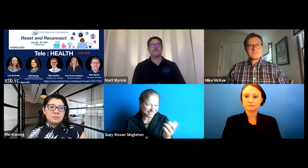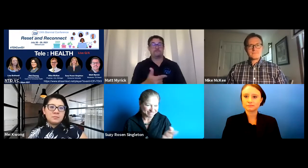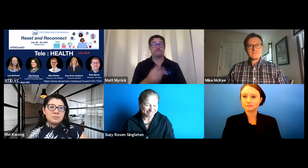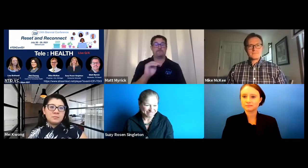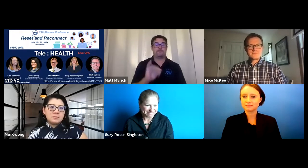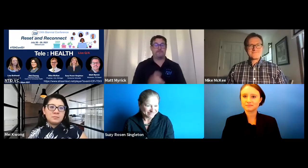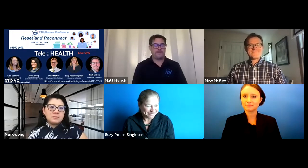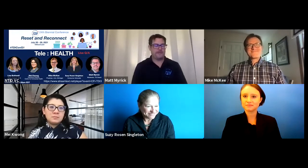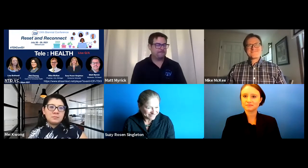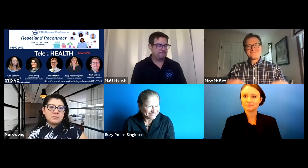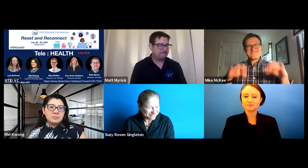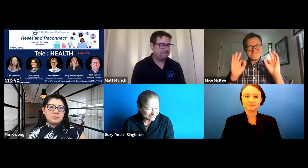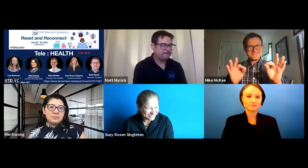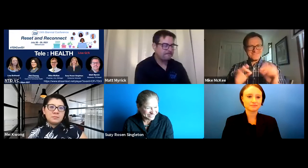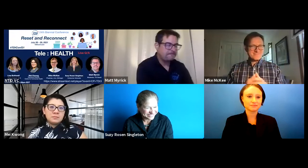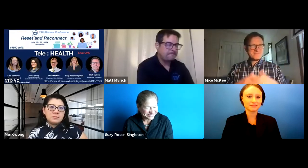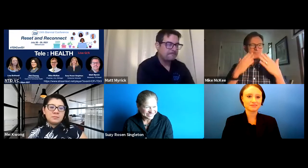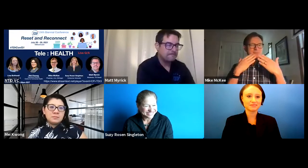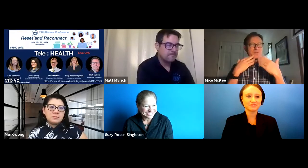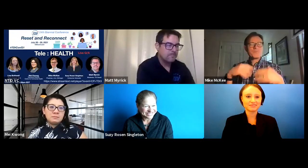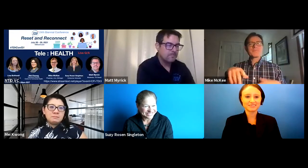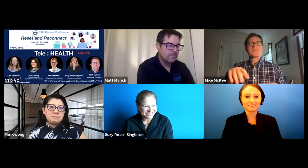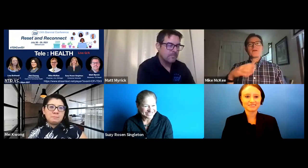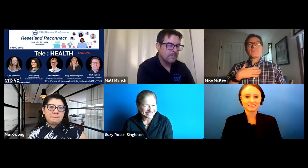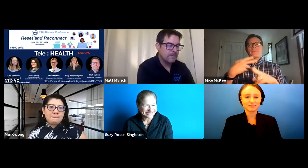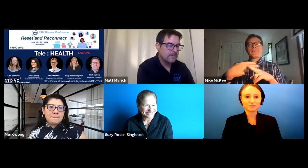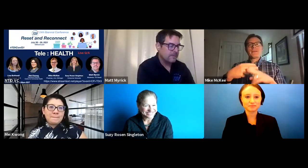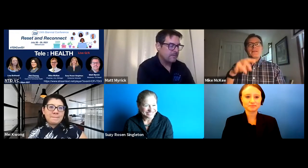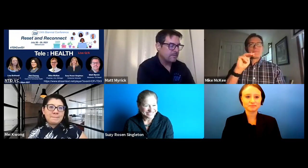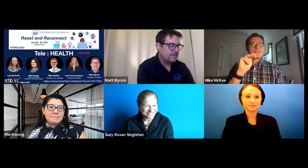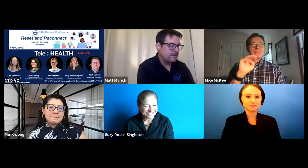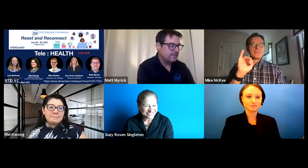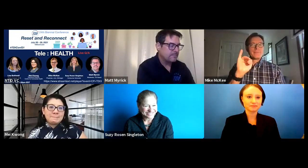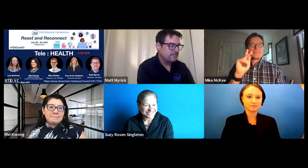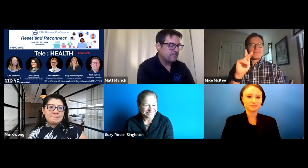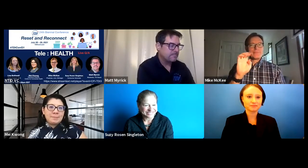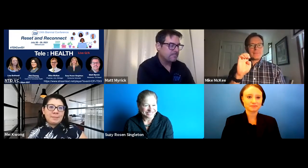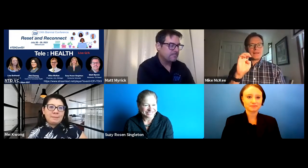And I'll pass it back to Mike, I guess. All right, great. Thank you so much.